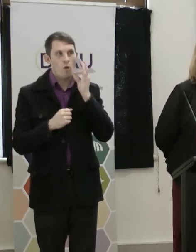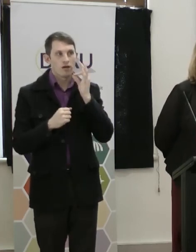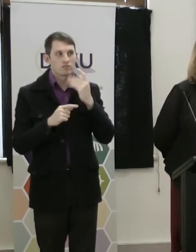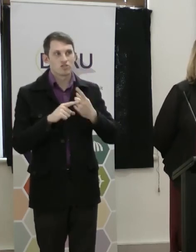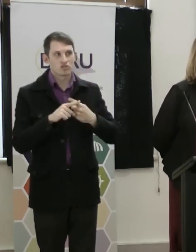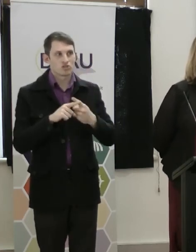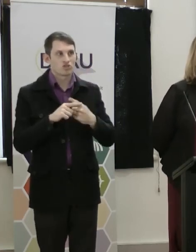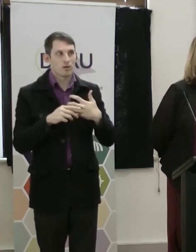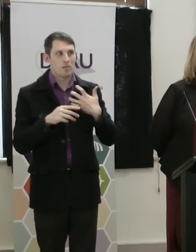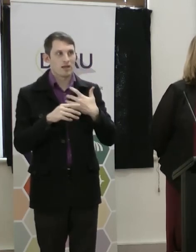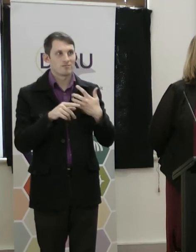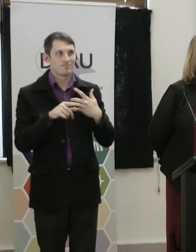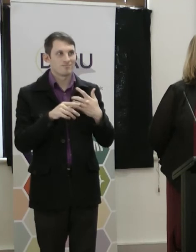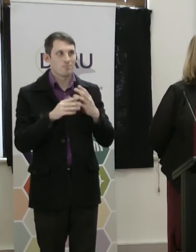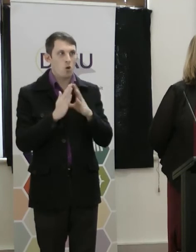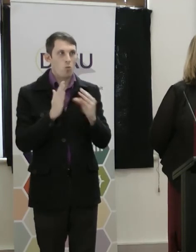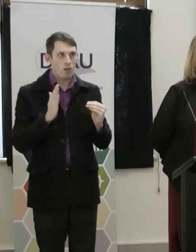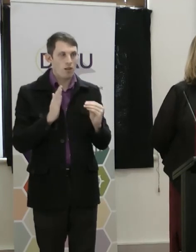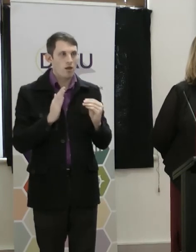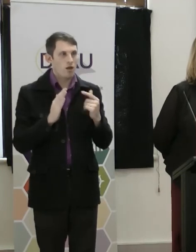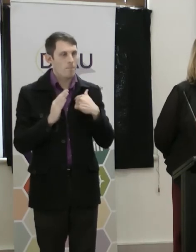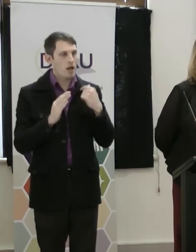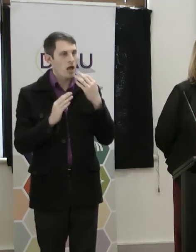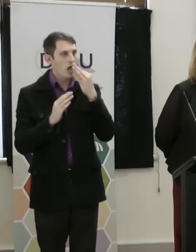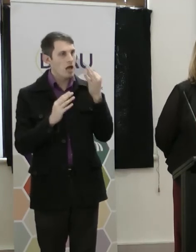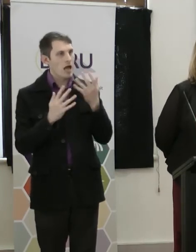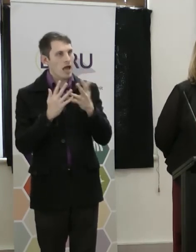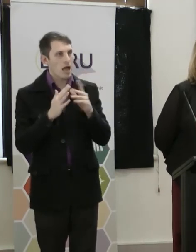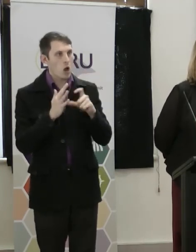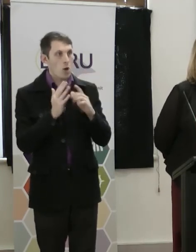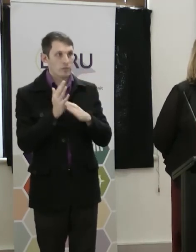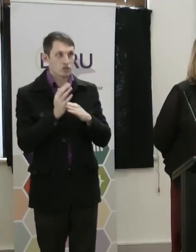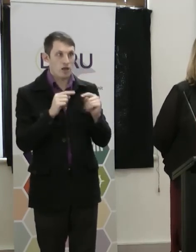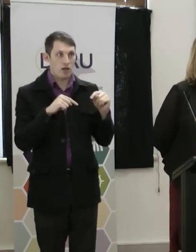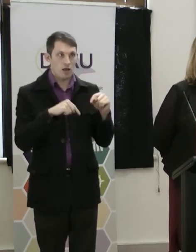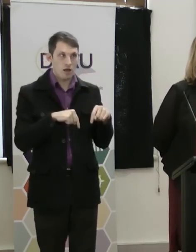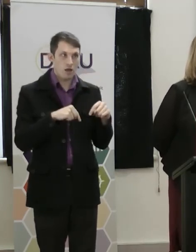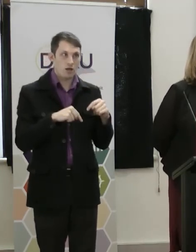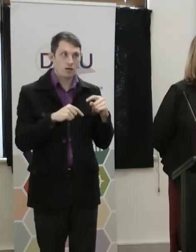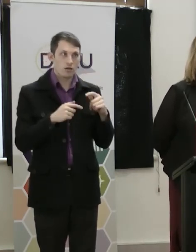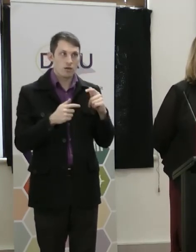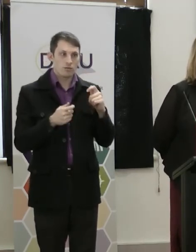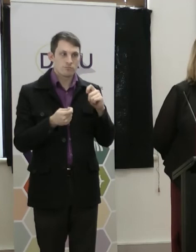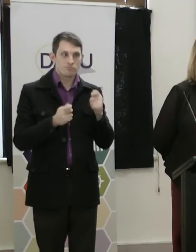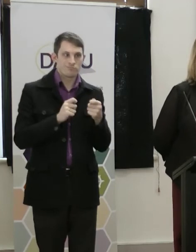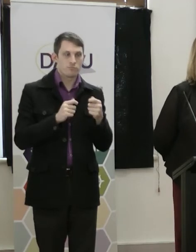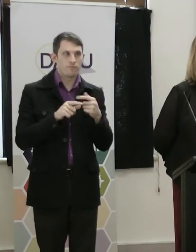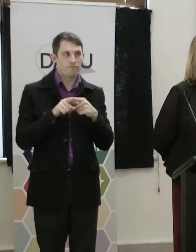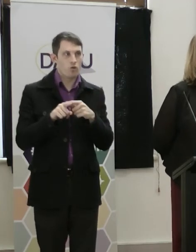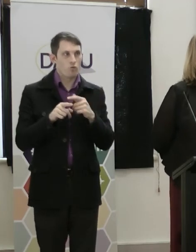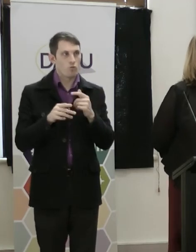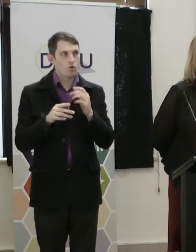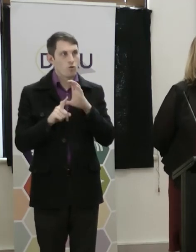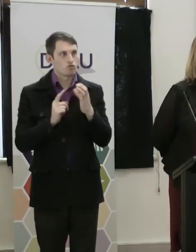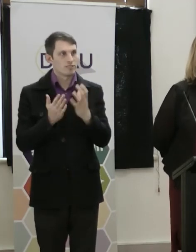complaint-driven, how will the Commission tailor what it does to make it culturally safe for Indigenous